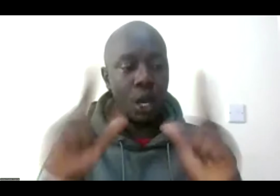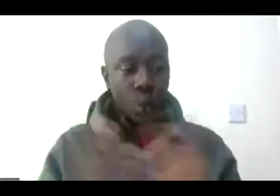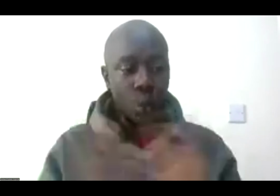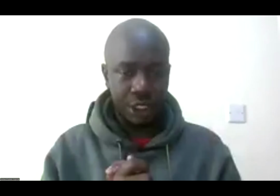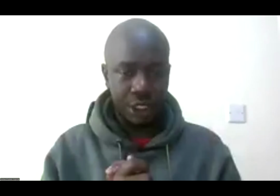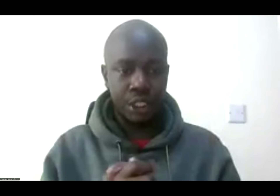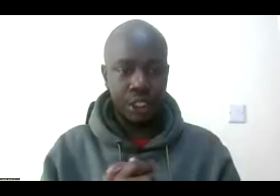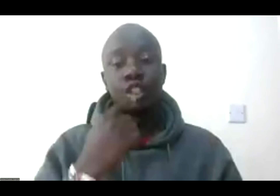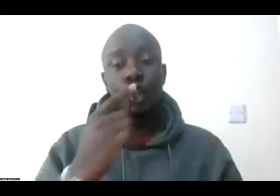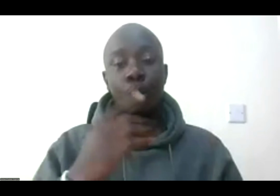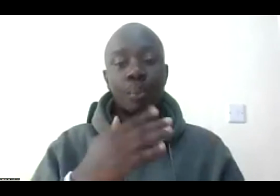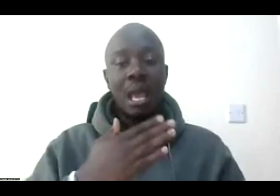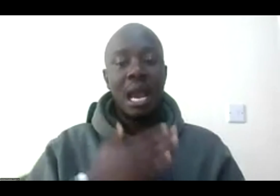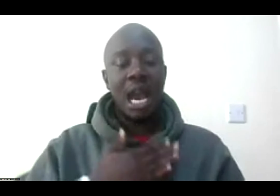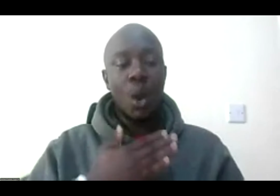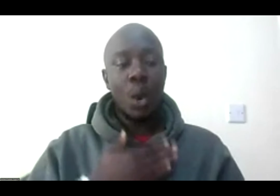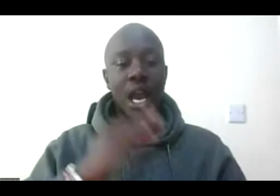accessible through sign language.